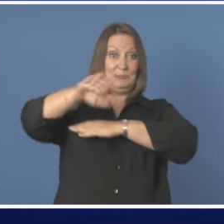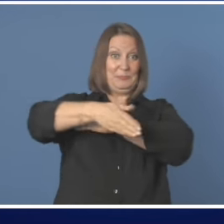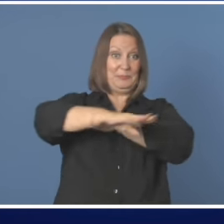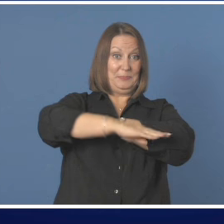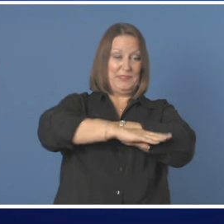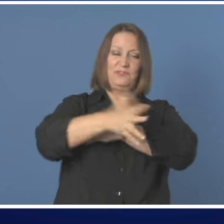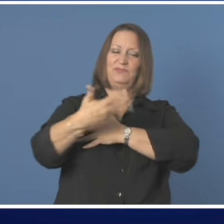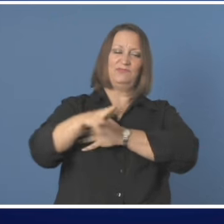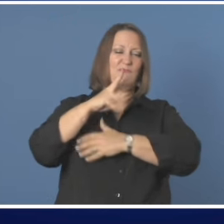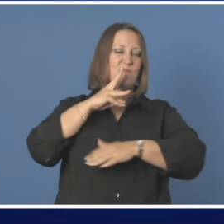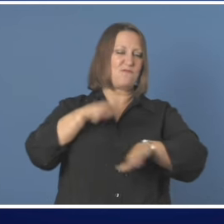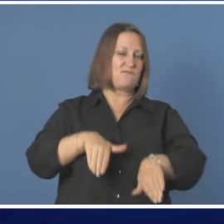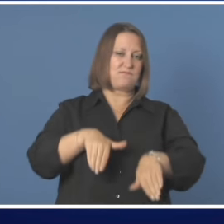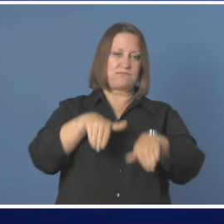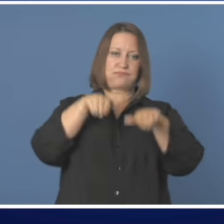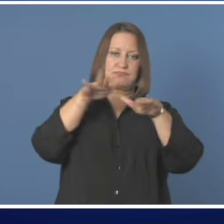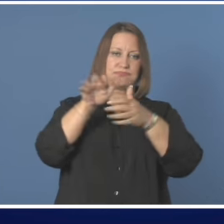homes flooded.